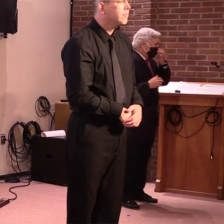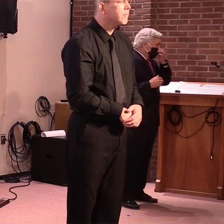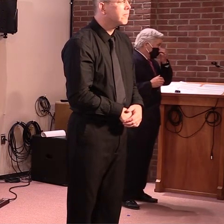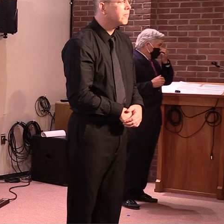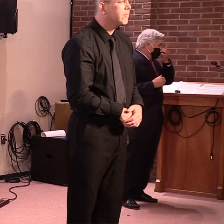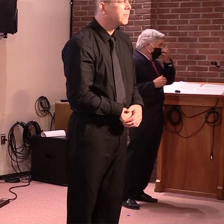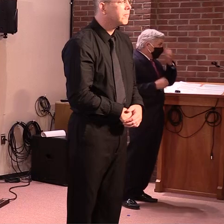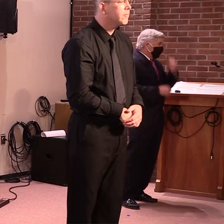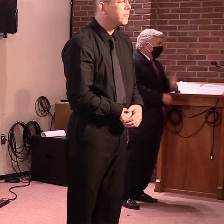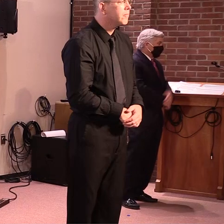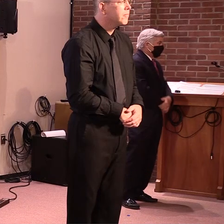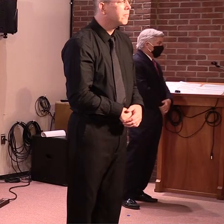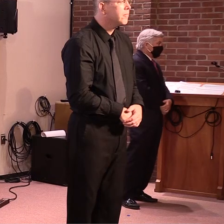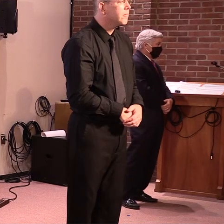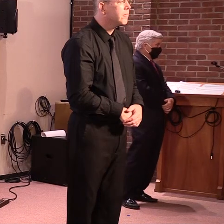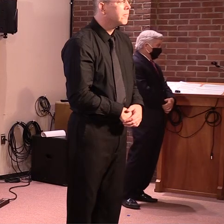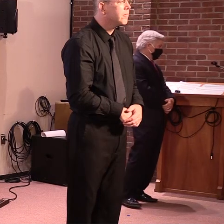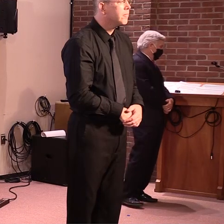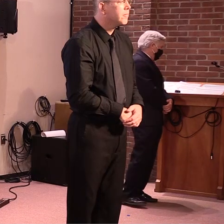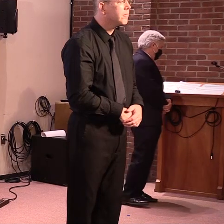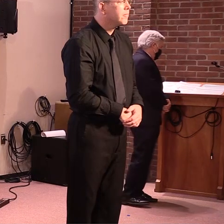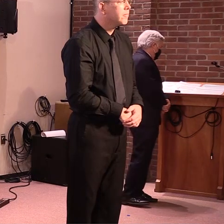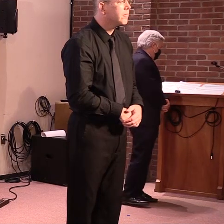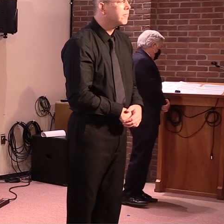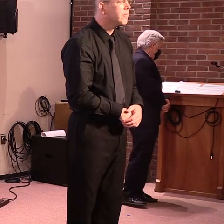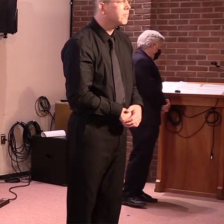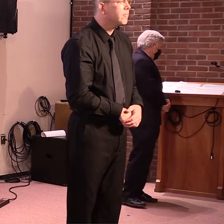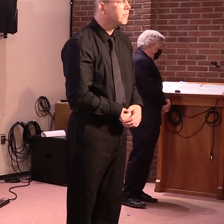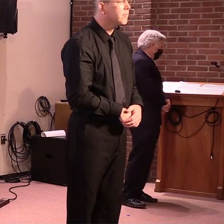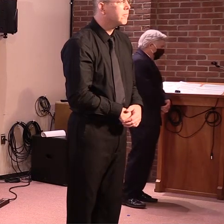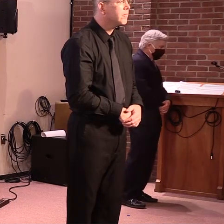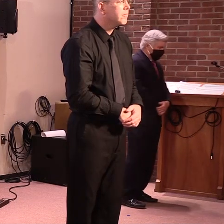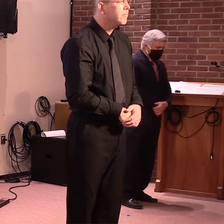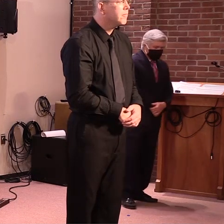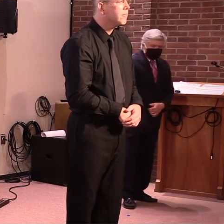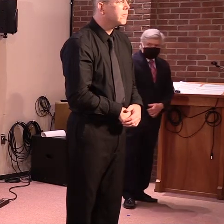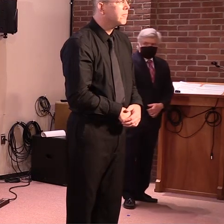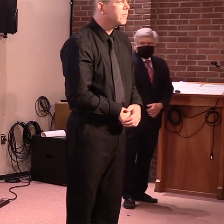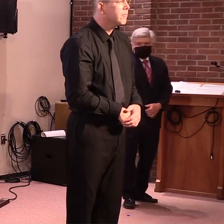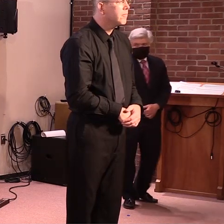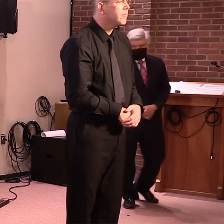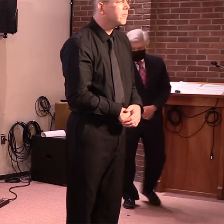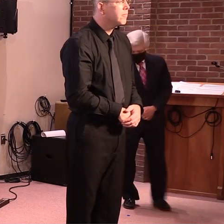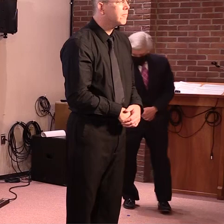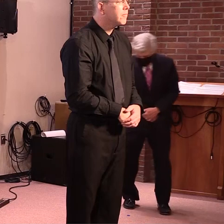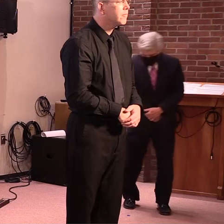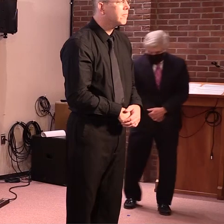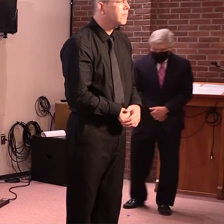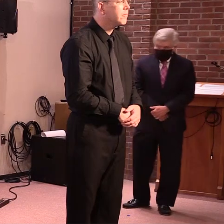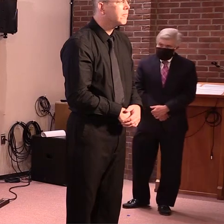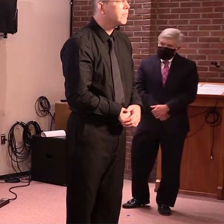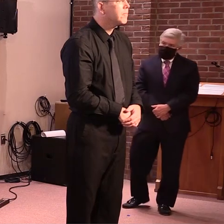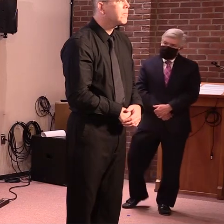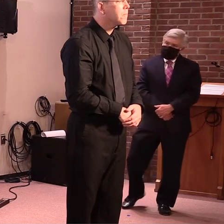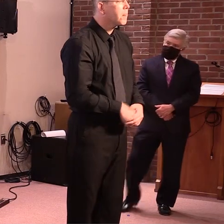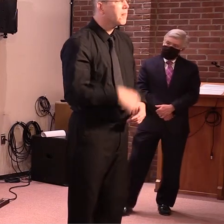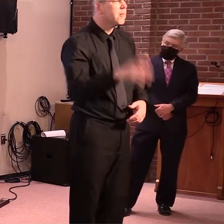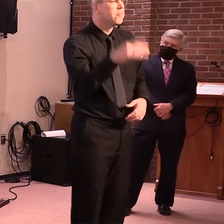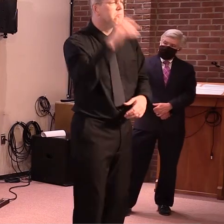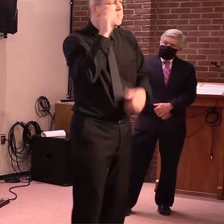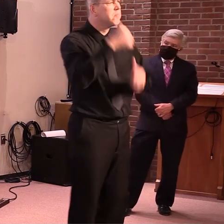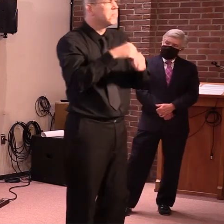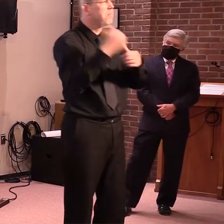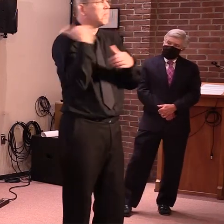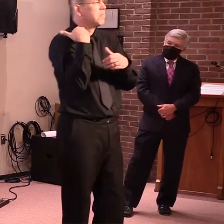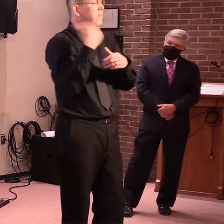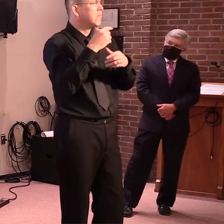push to defund or redirect law enforcement resources? You know, we've been working on